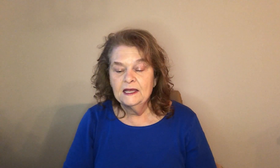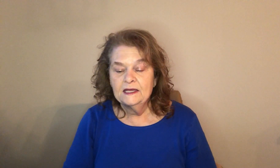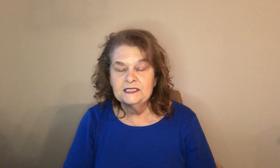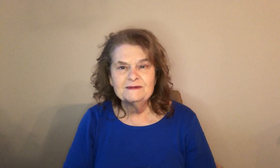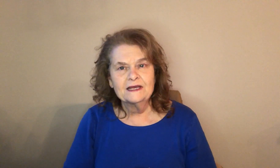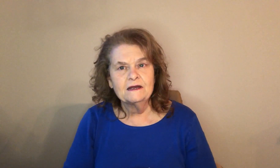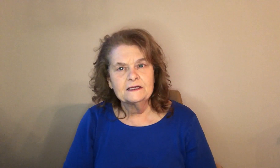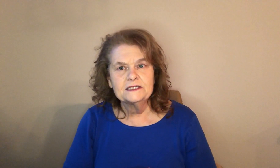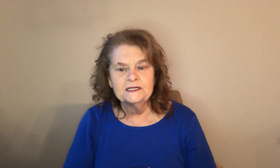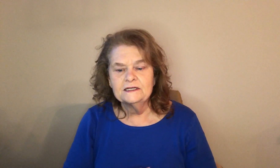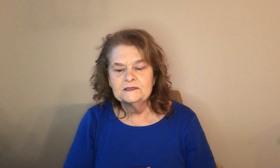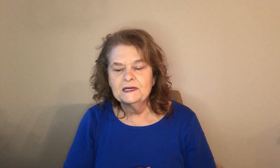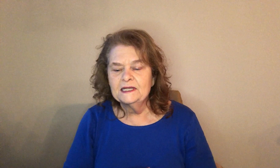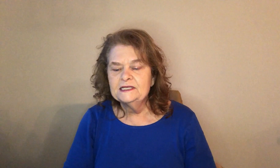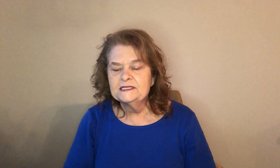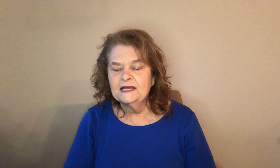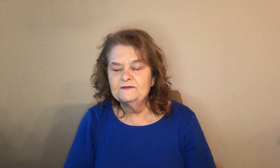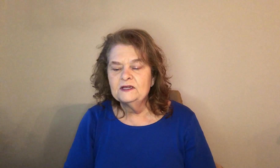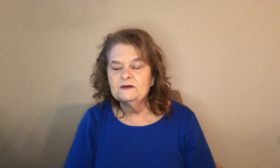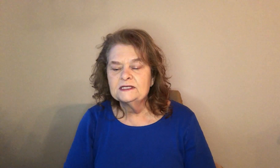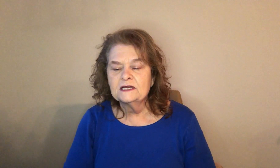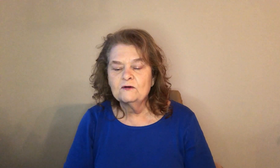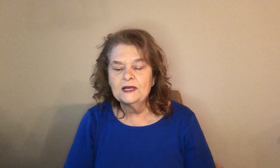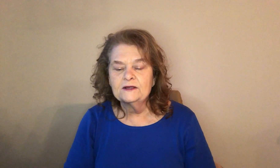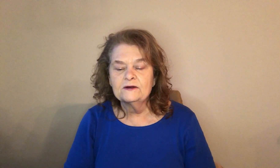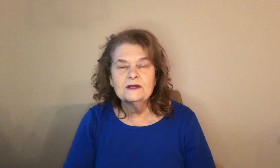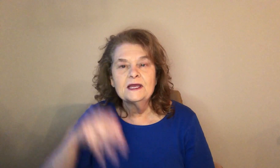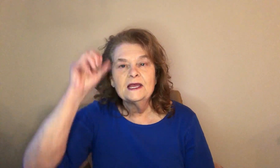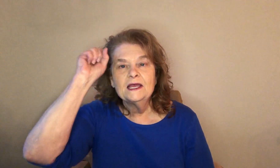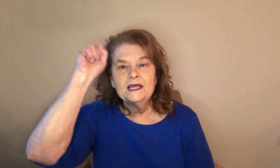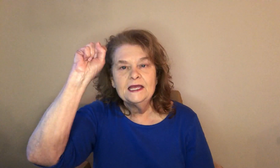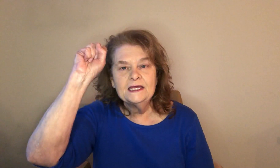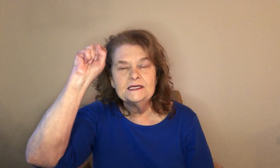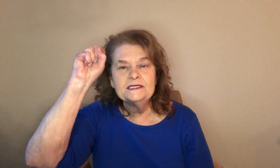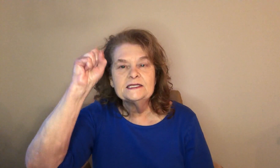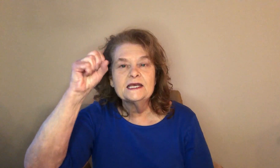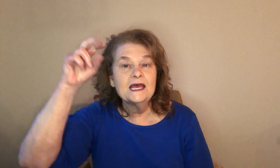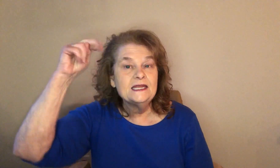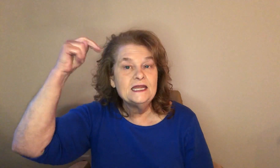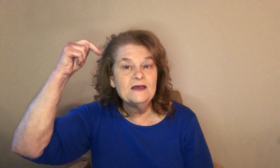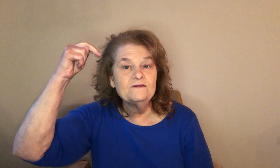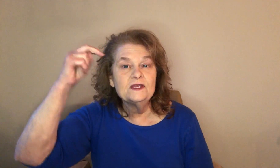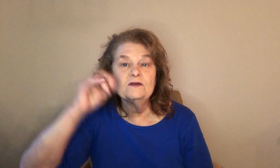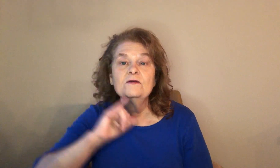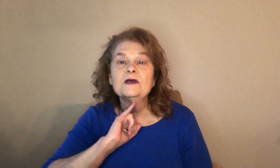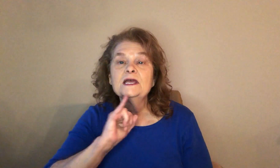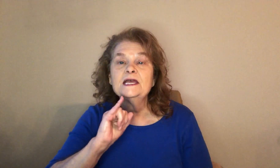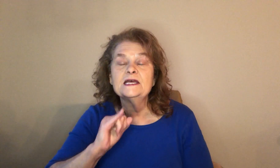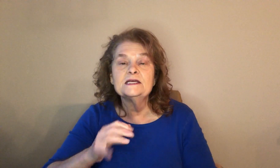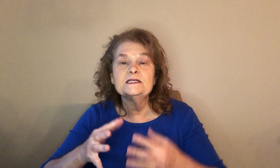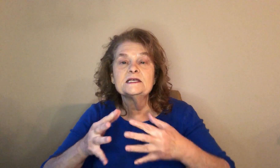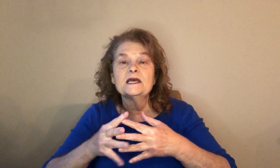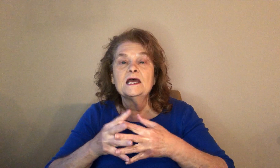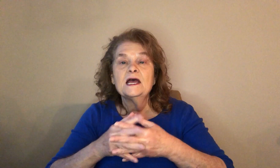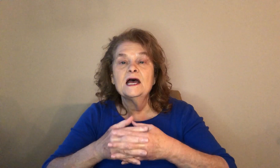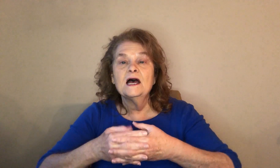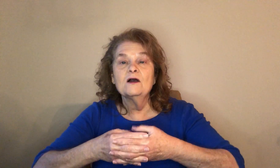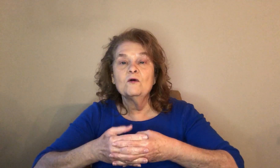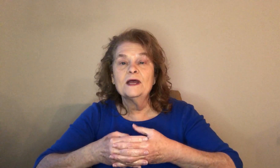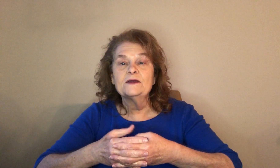Seems like an odd sentence, but his nephew is a Quaker. His nephew is a Quaker.